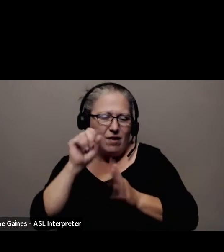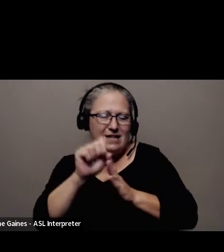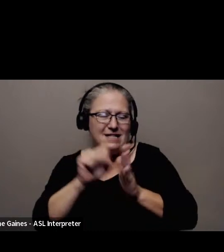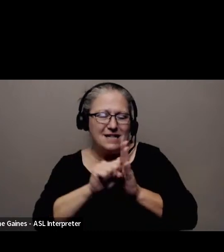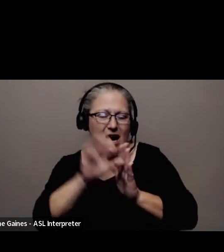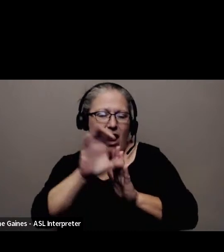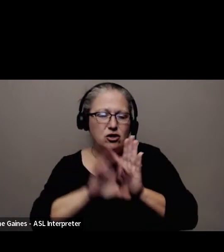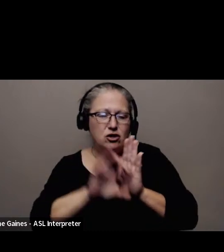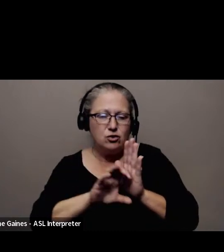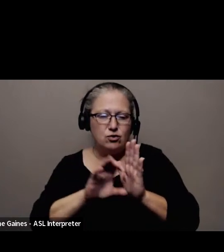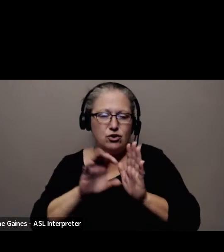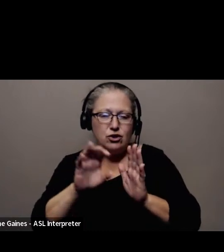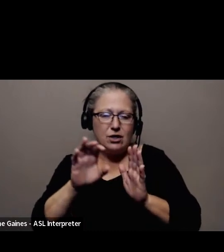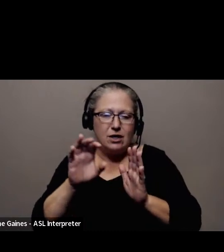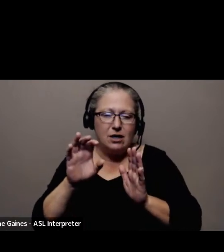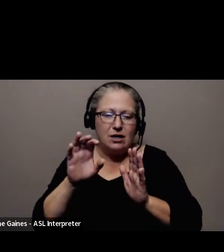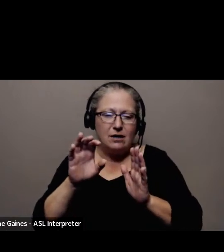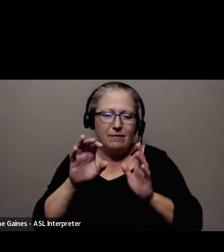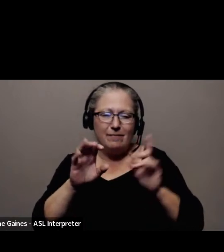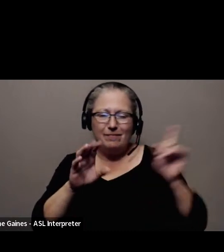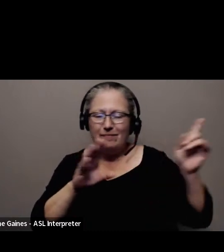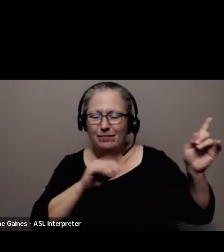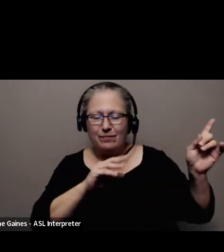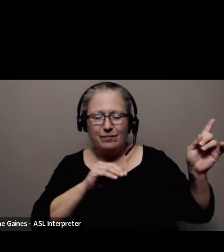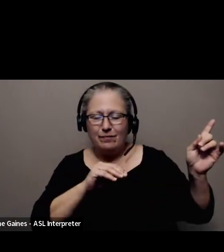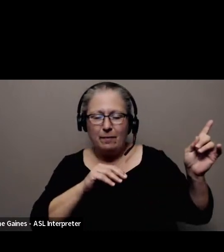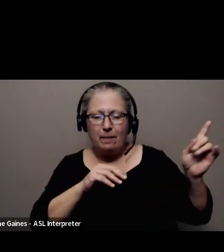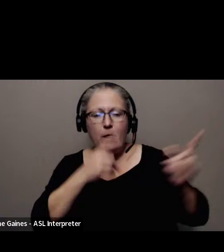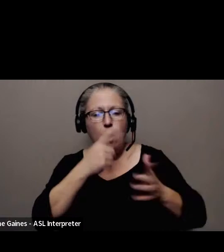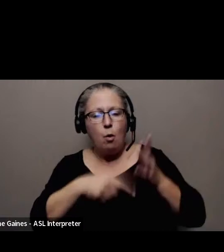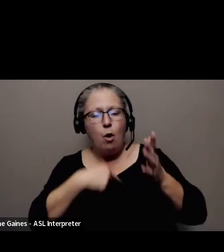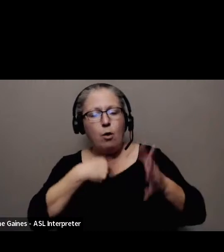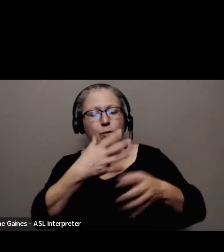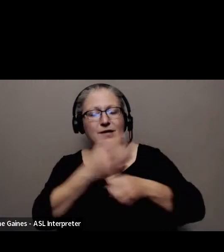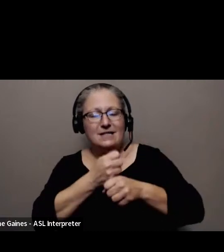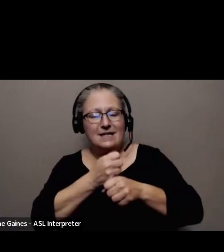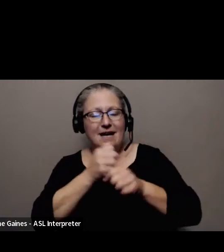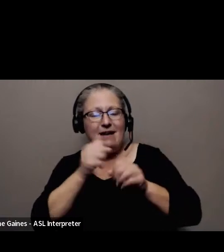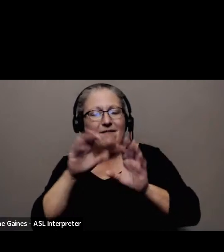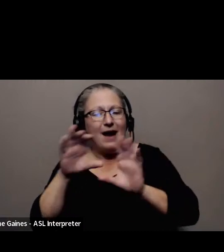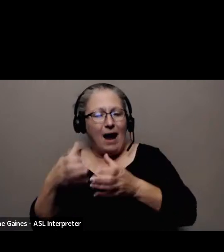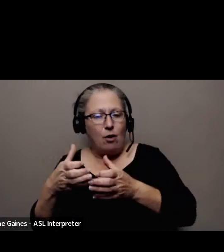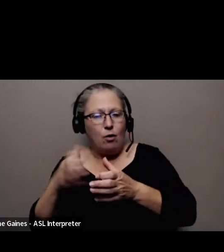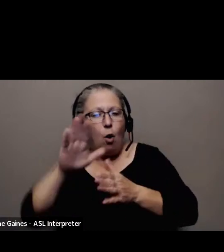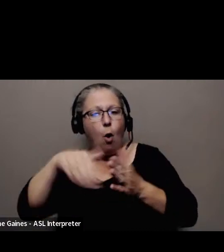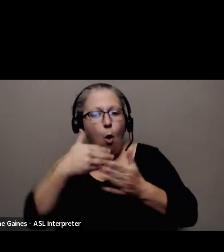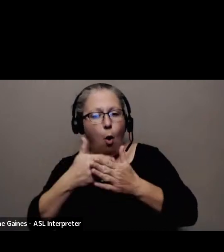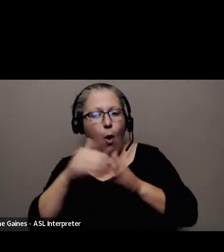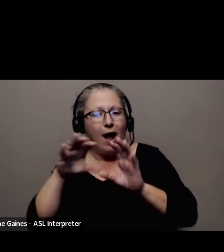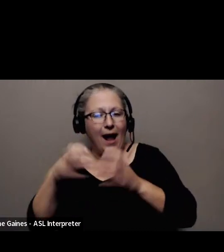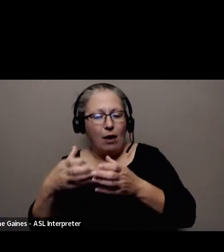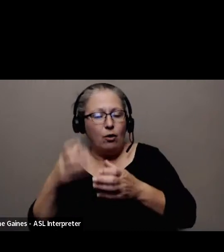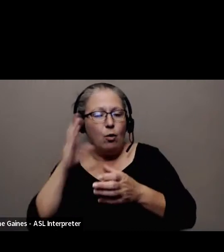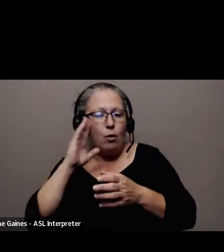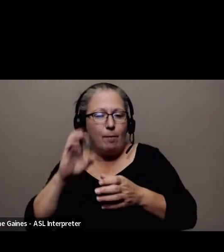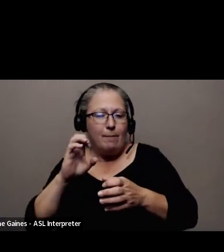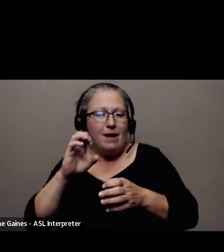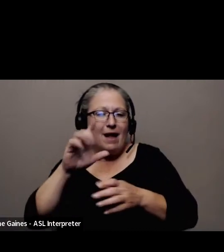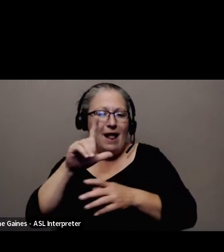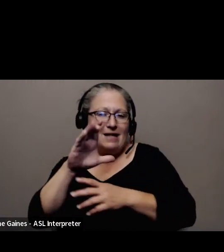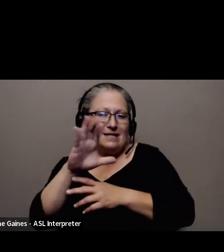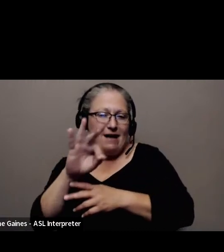That's what we received in categoricals prior to all categoricals being rolled into the LCFF.